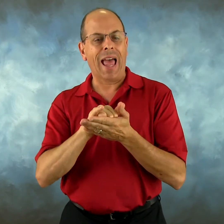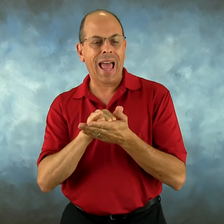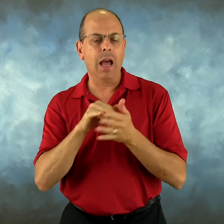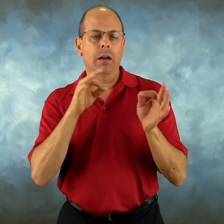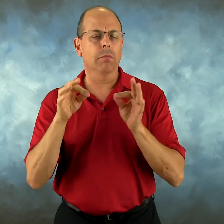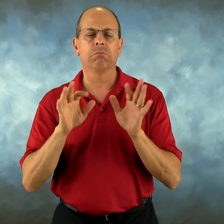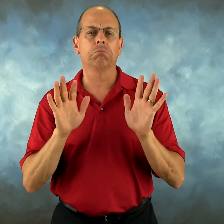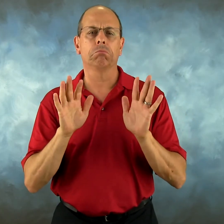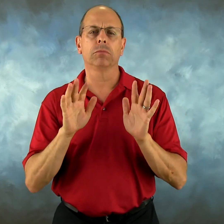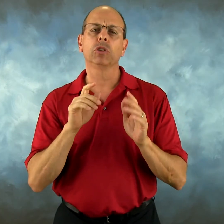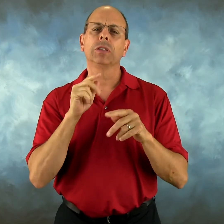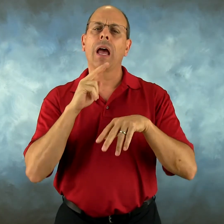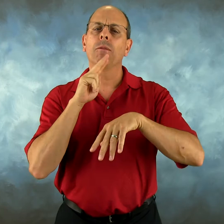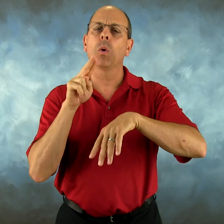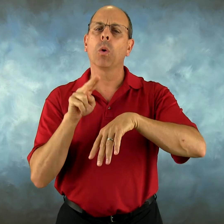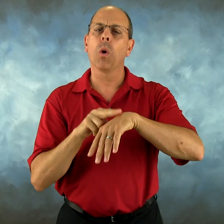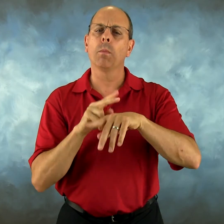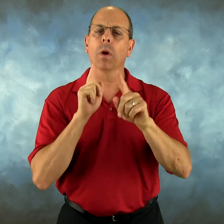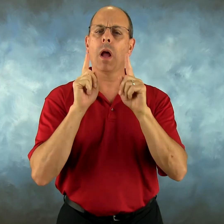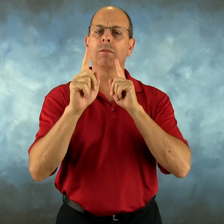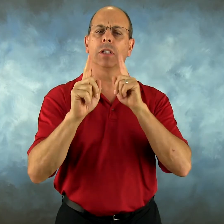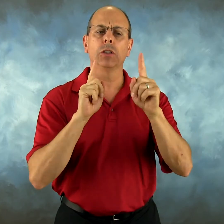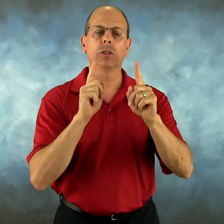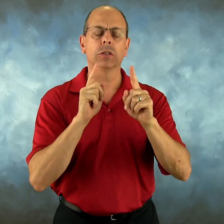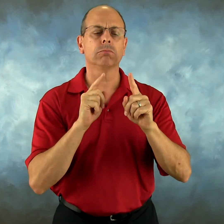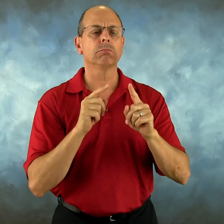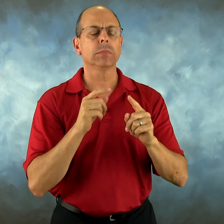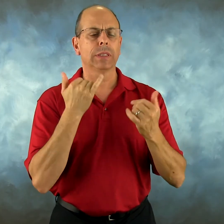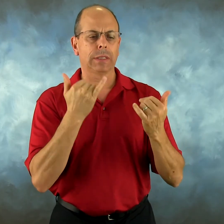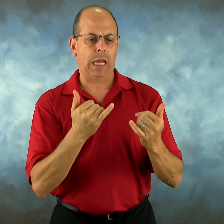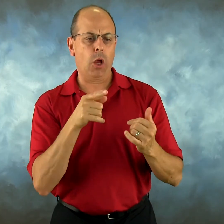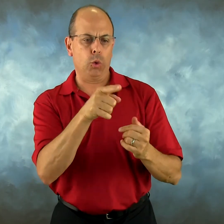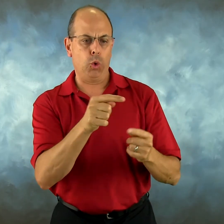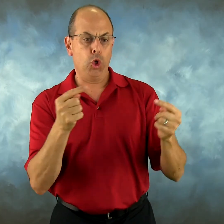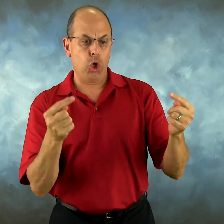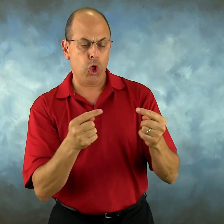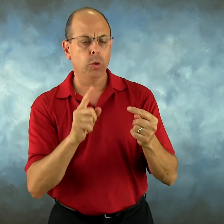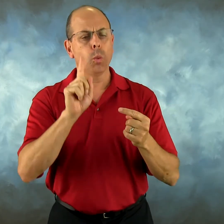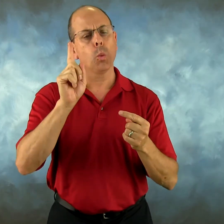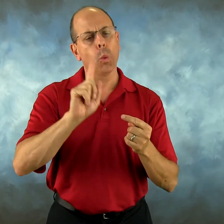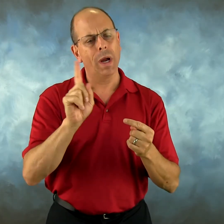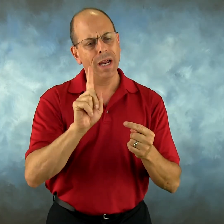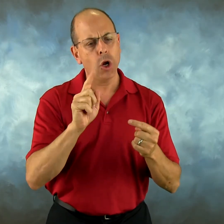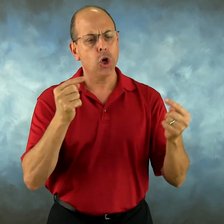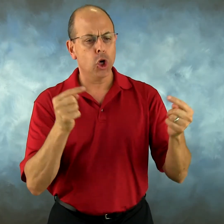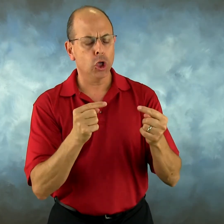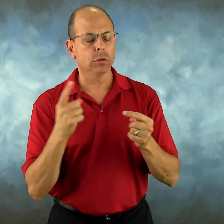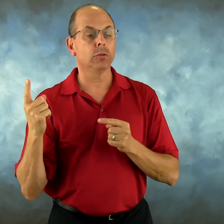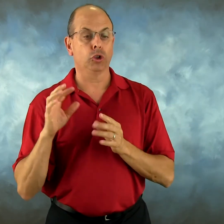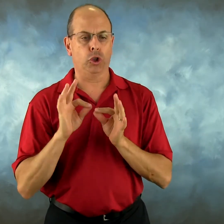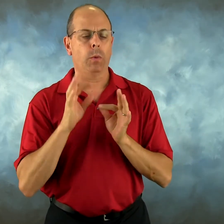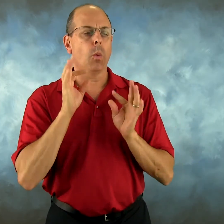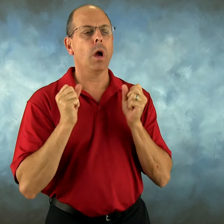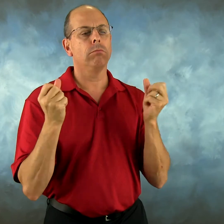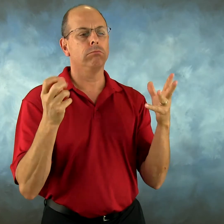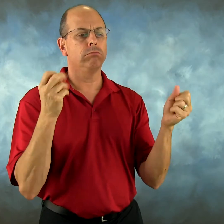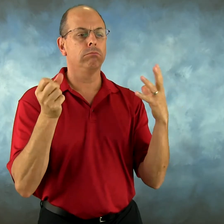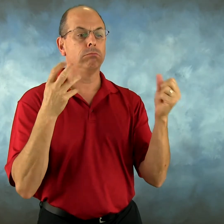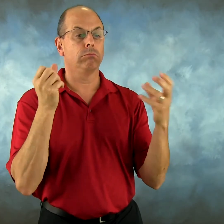tell her that something's going on. Just talk with the patient directly. Where are you hurt? And